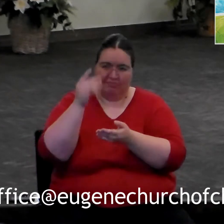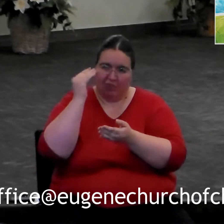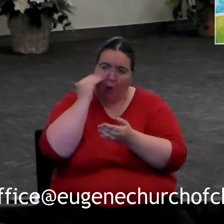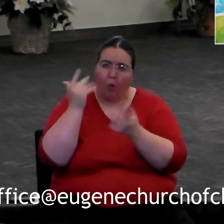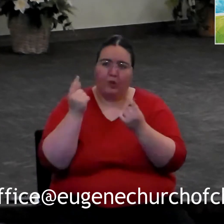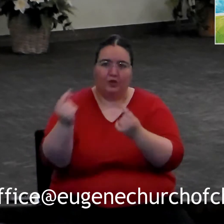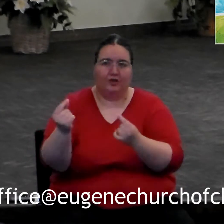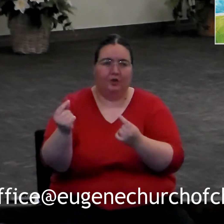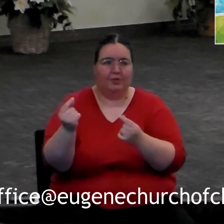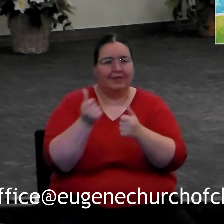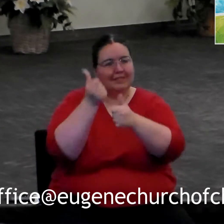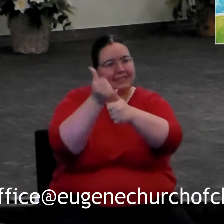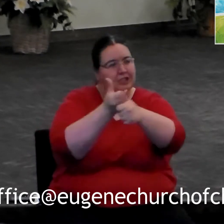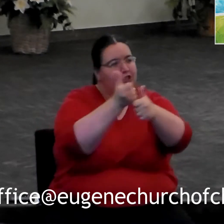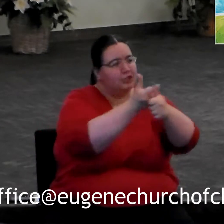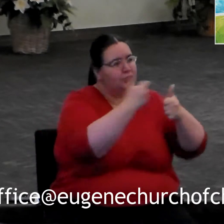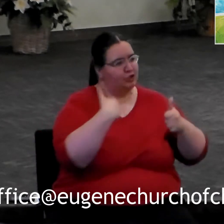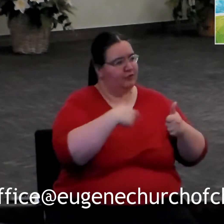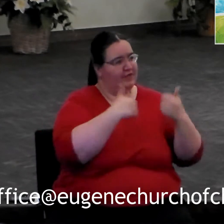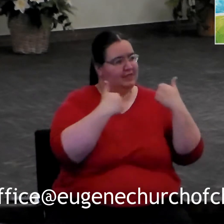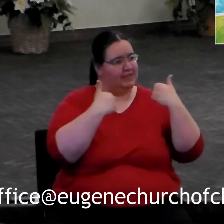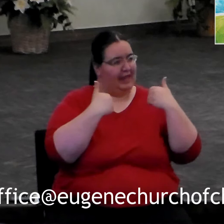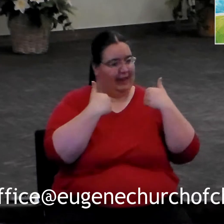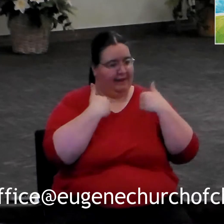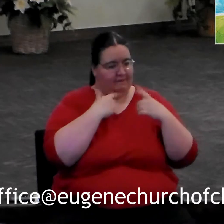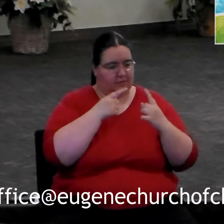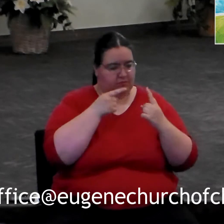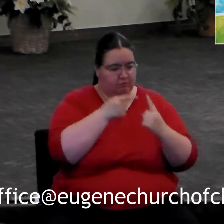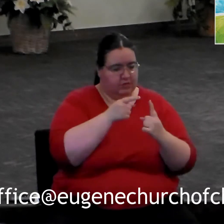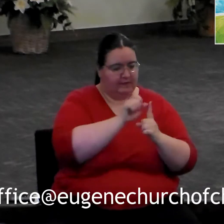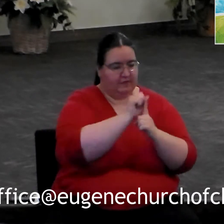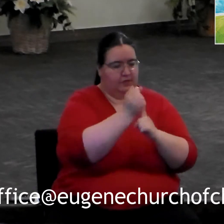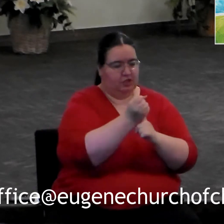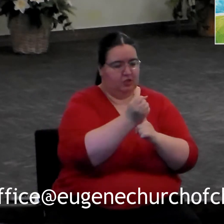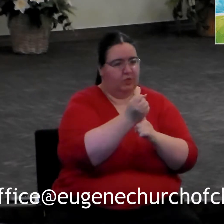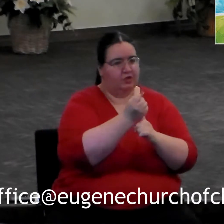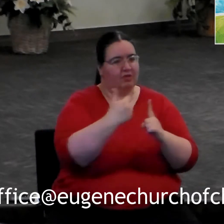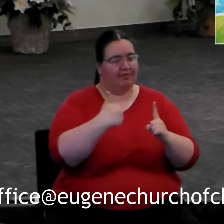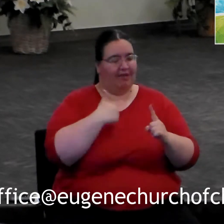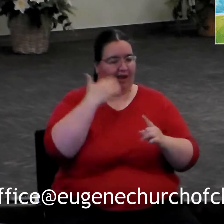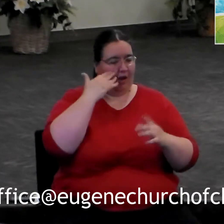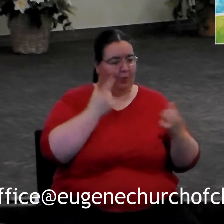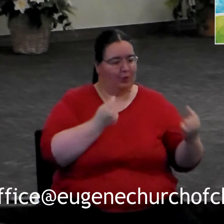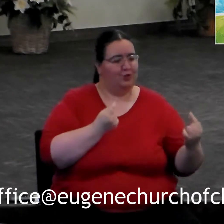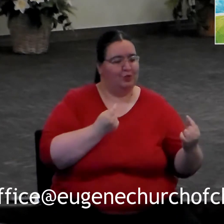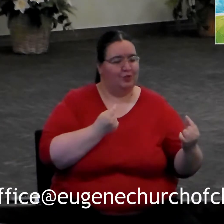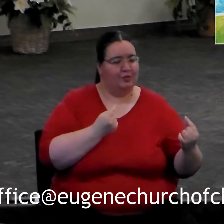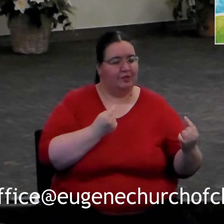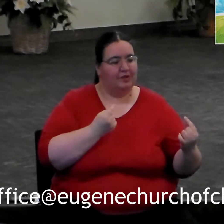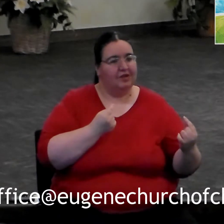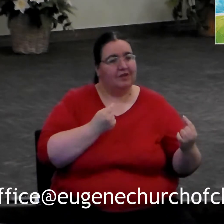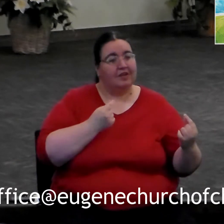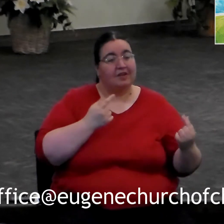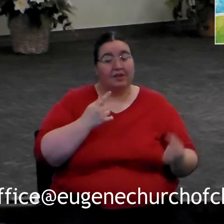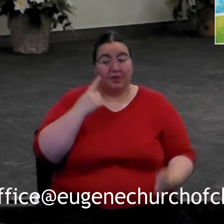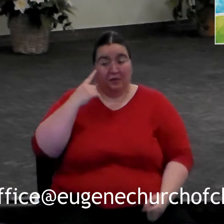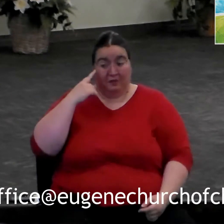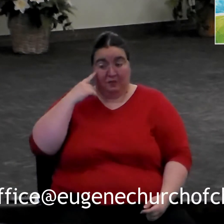what to do. We know what we can bring to the kingdom. And for Peter, it is his mouth a lot of the time, but because of that, it's also a